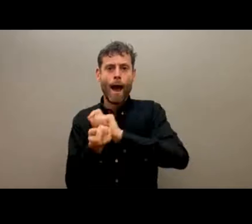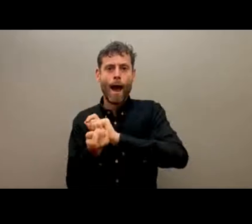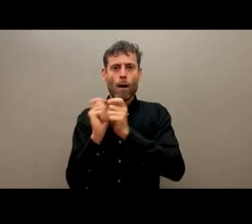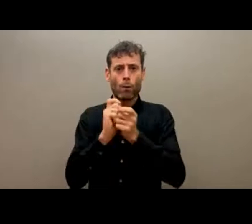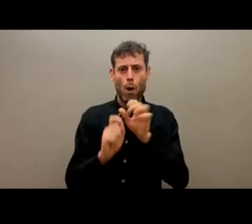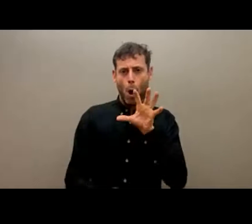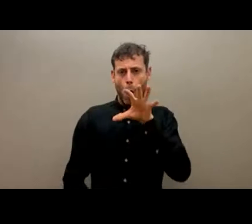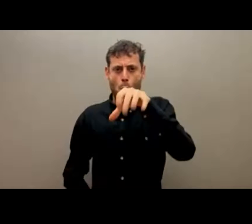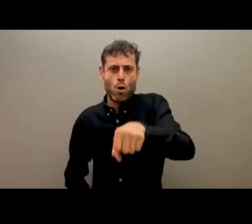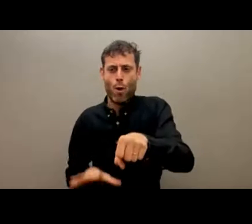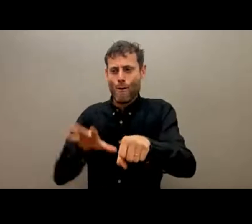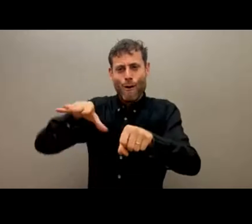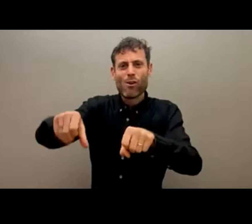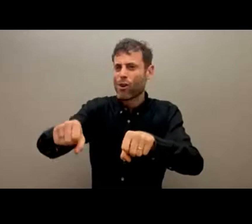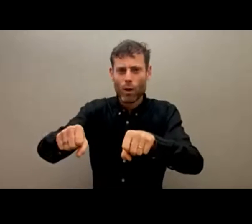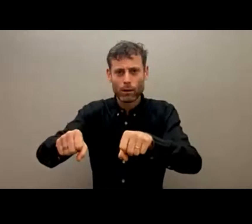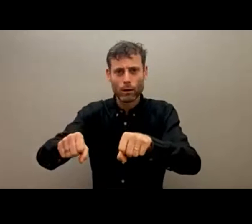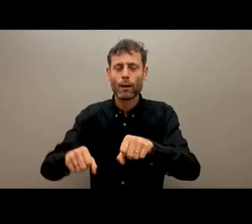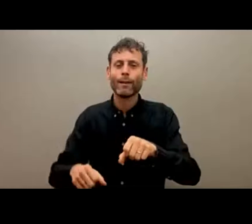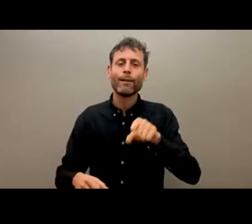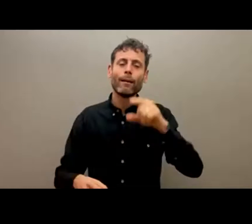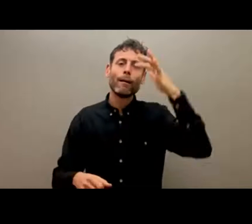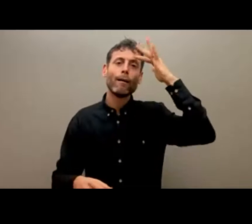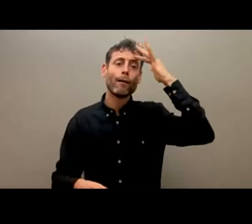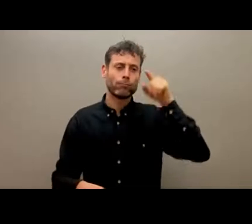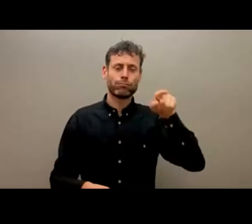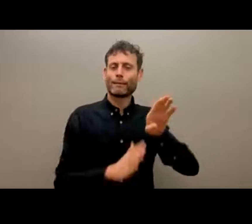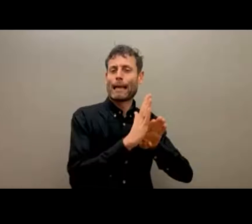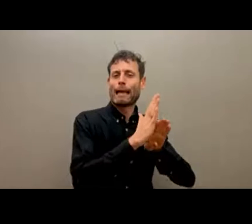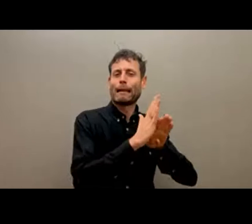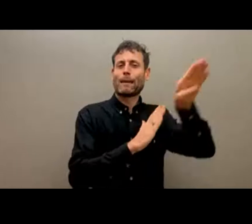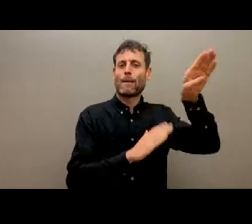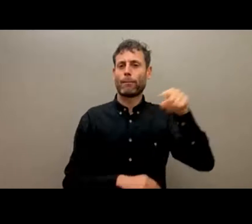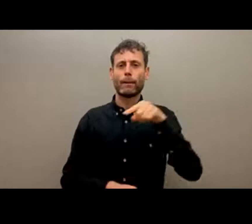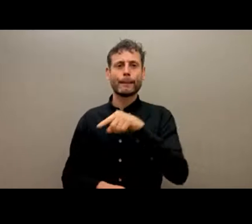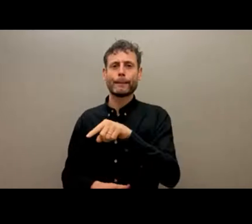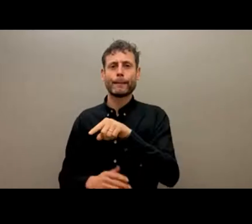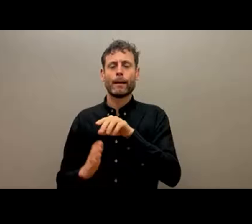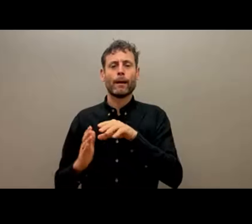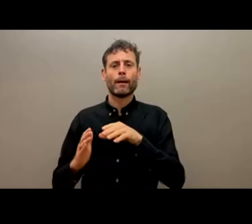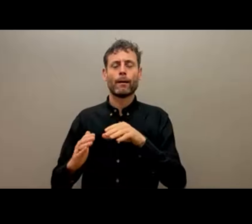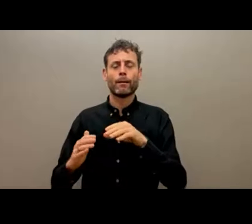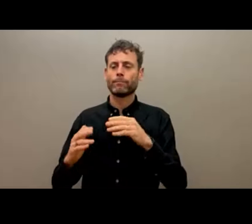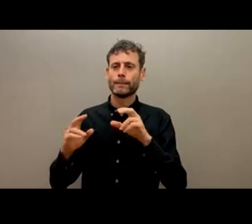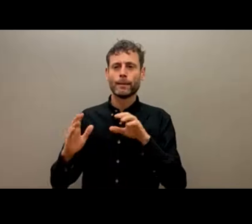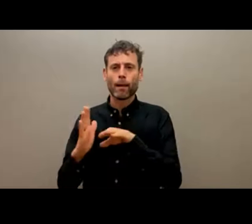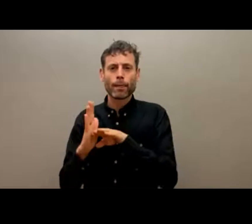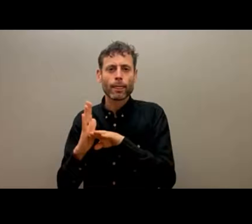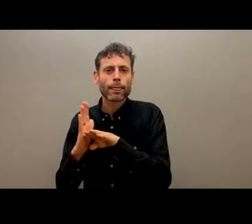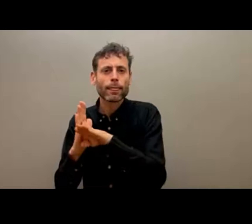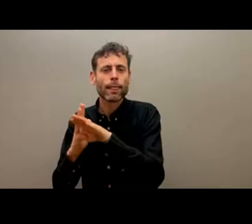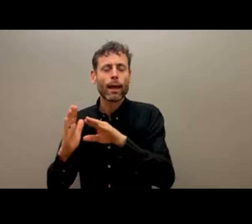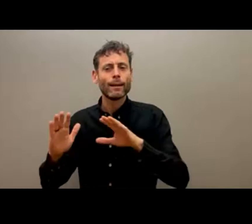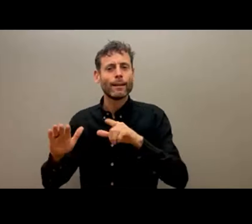and there are countries that are underdeveloped. And of course, this is actually quite colonial and quite unsatisfactory,